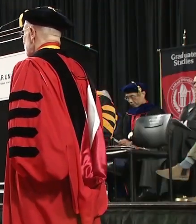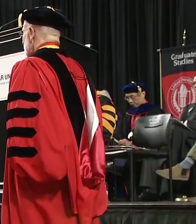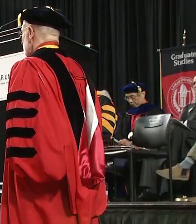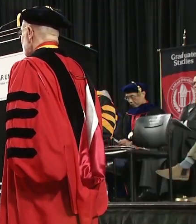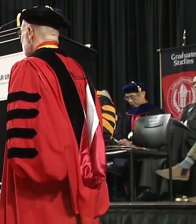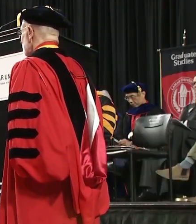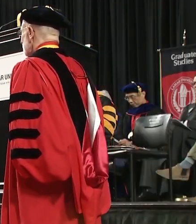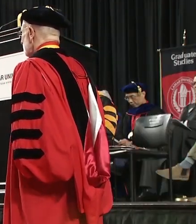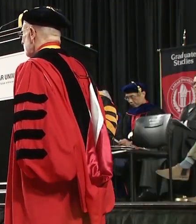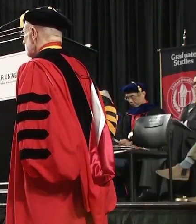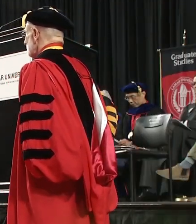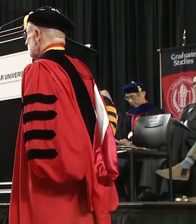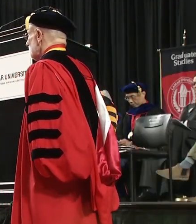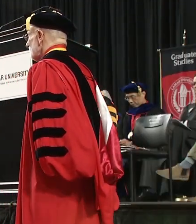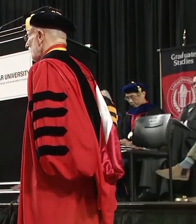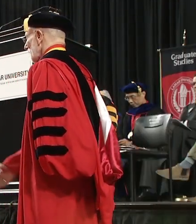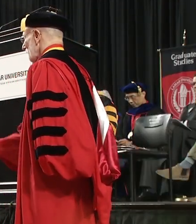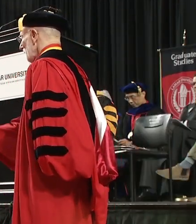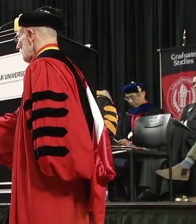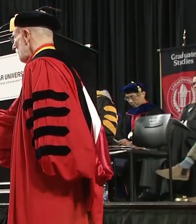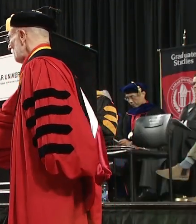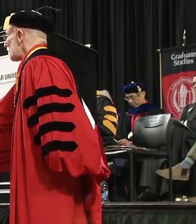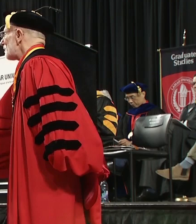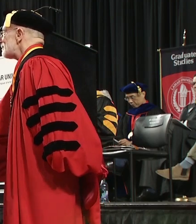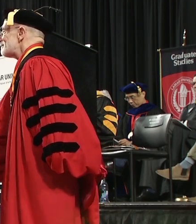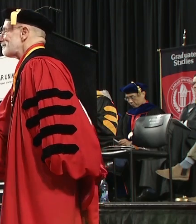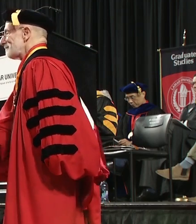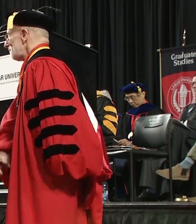Jessica Nell Hart.